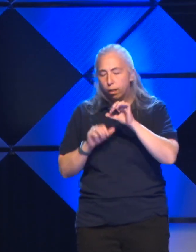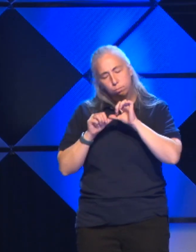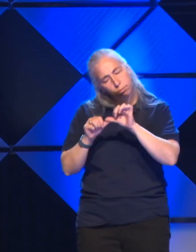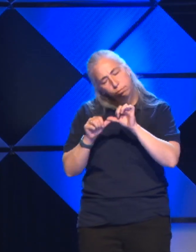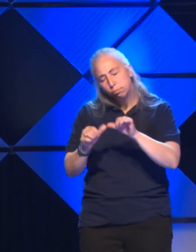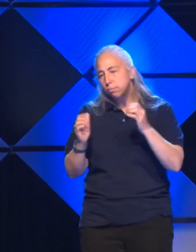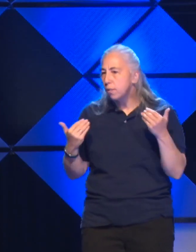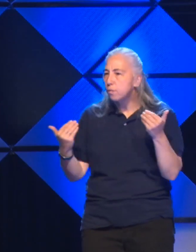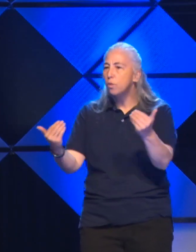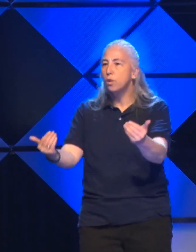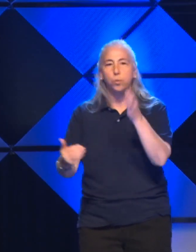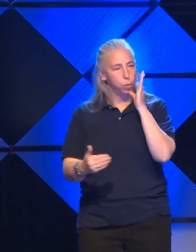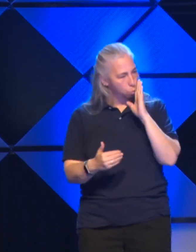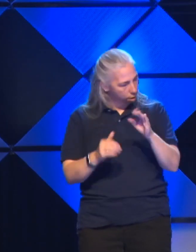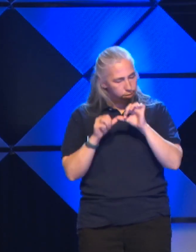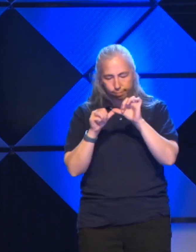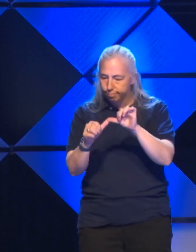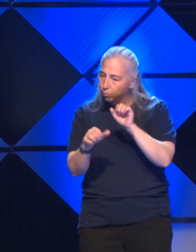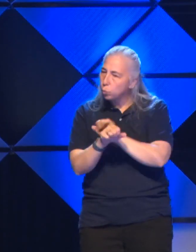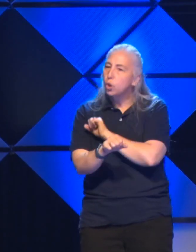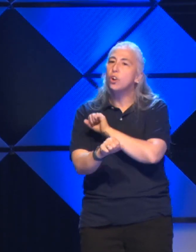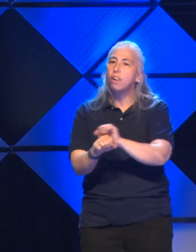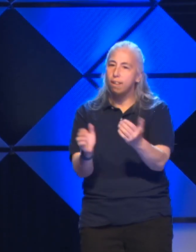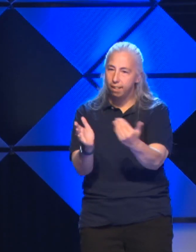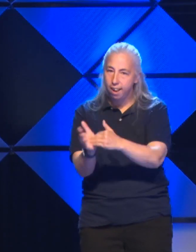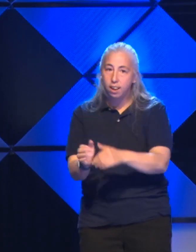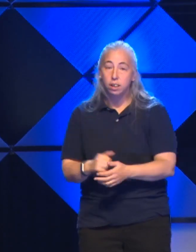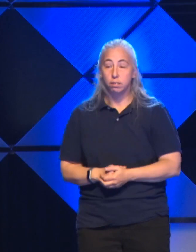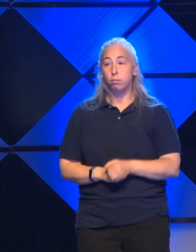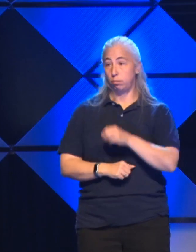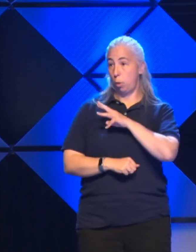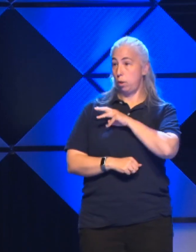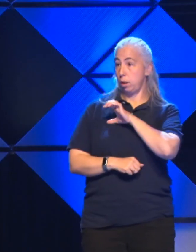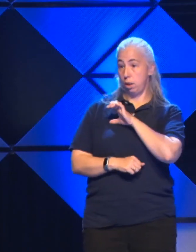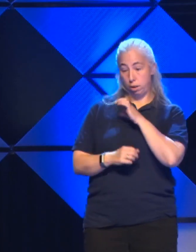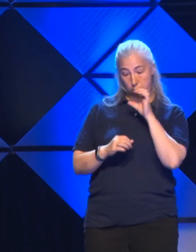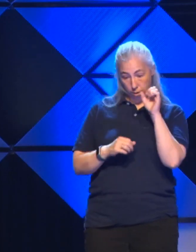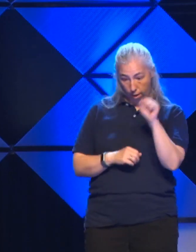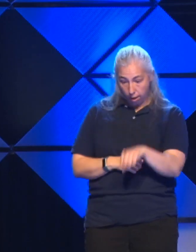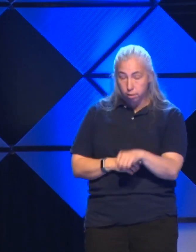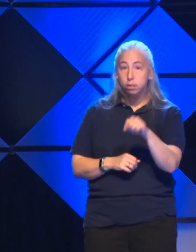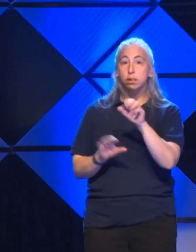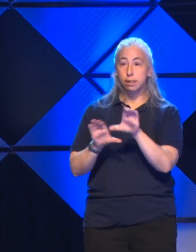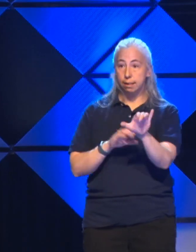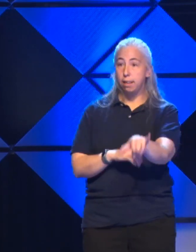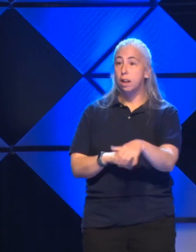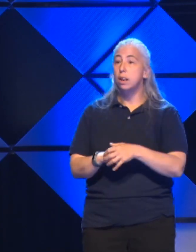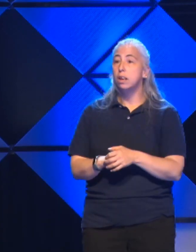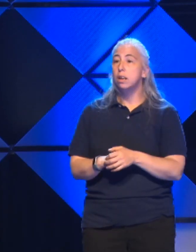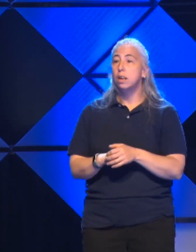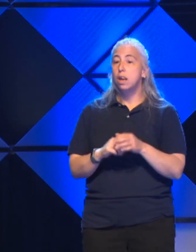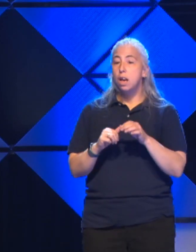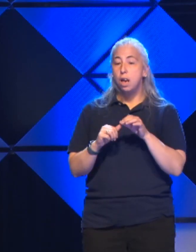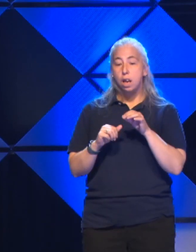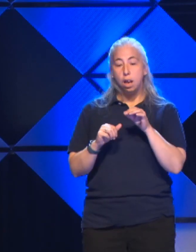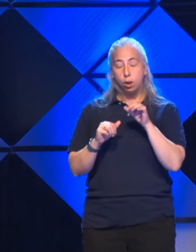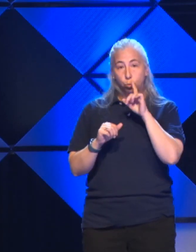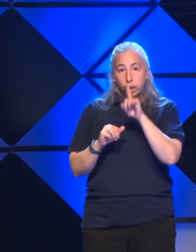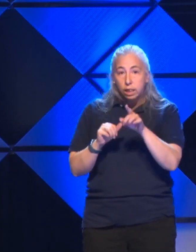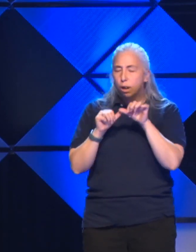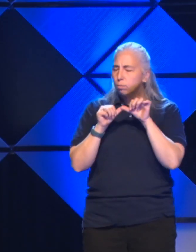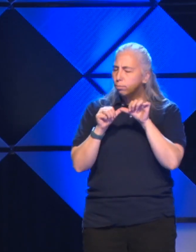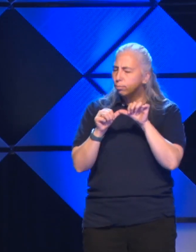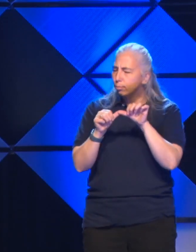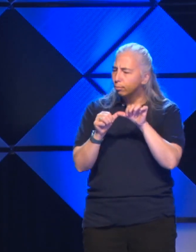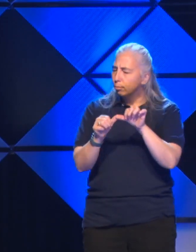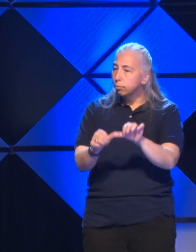forward. We will press on. And he did that. And he worked for another 17 years. And